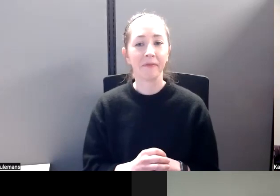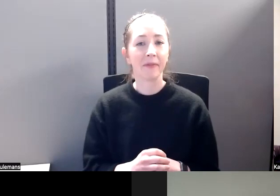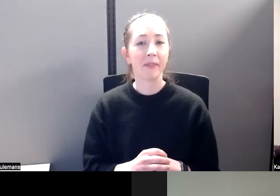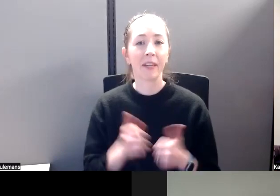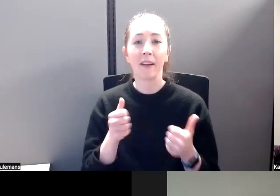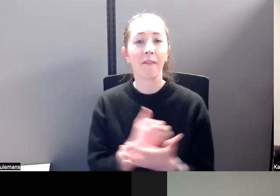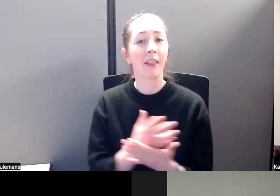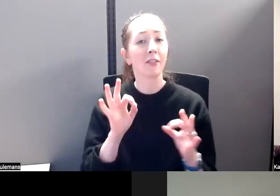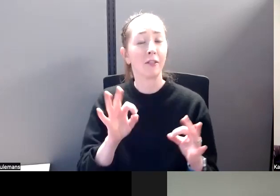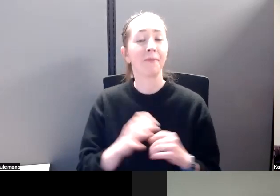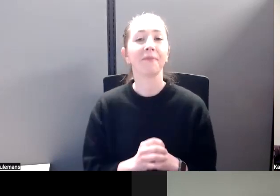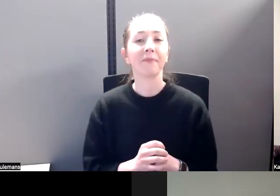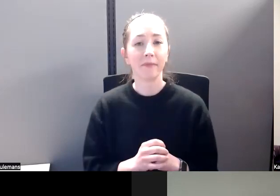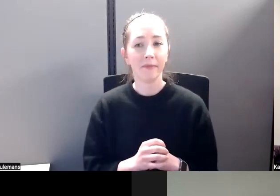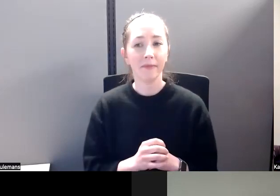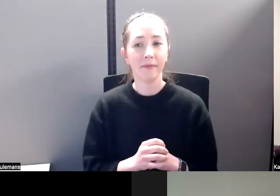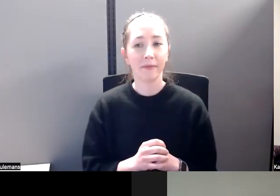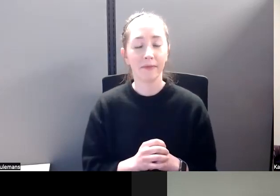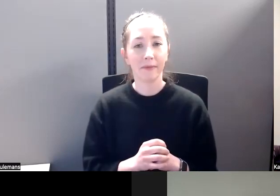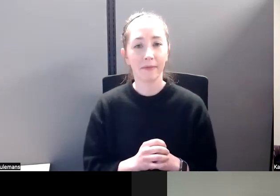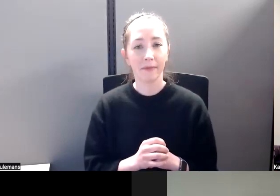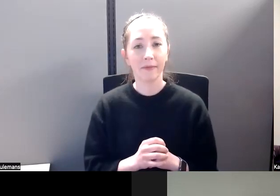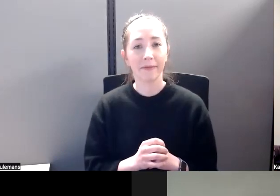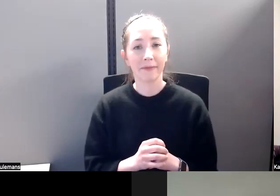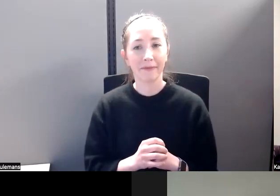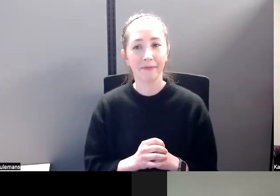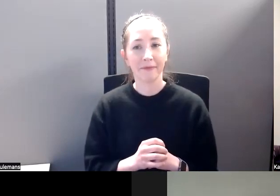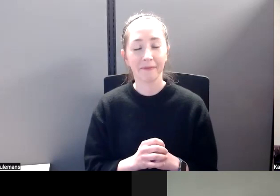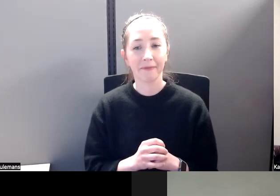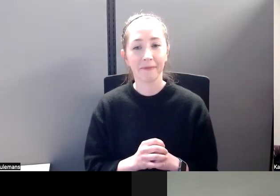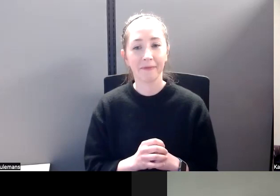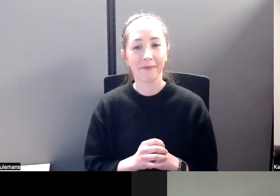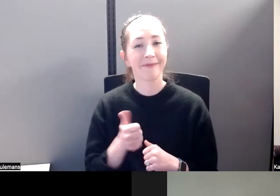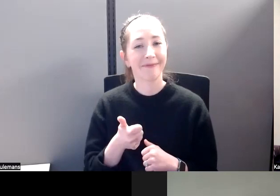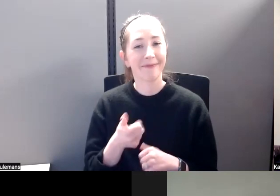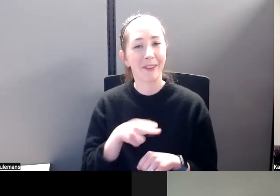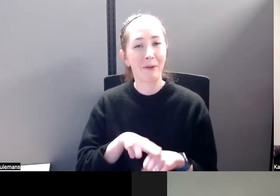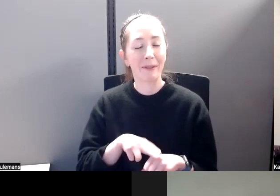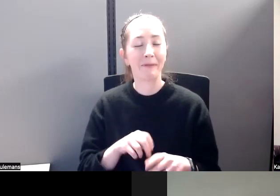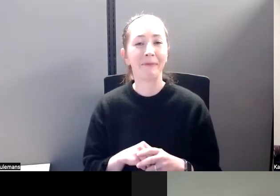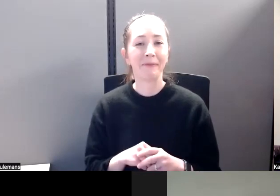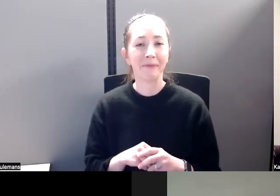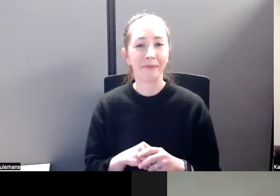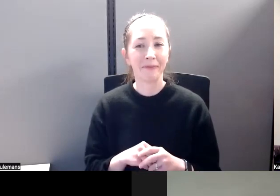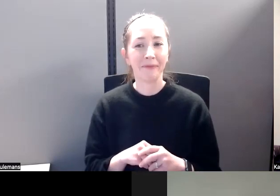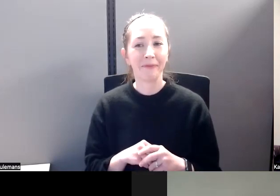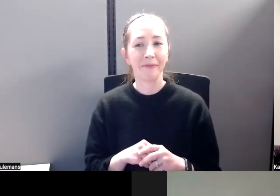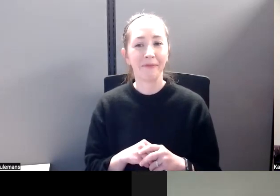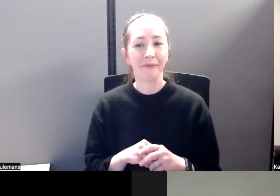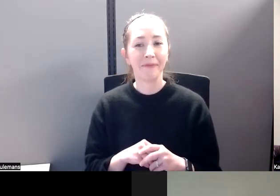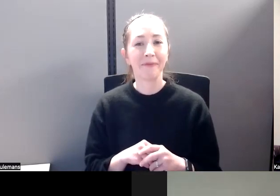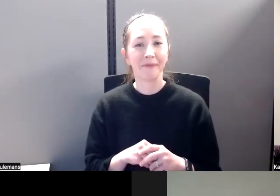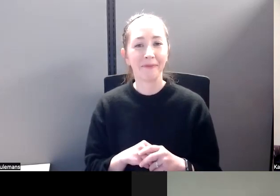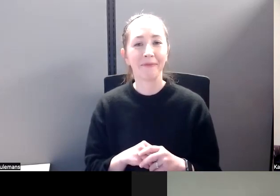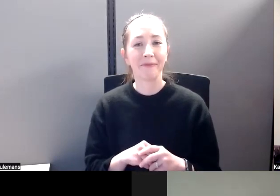good. Well, anyway, thank you for your time and out of your busy schedule. I was surprised to